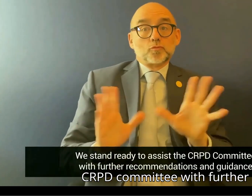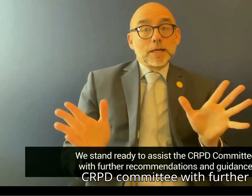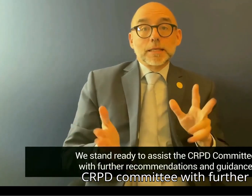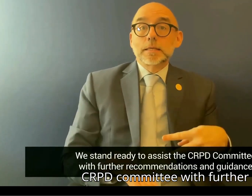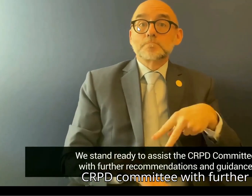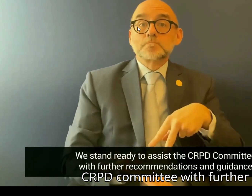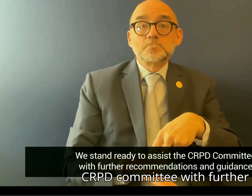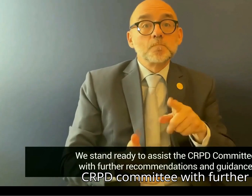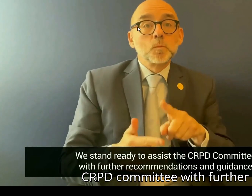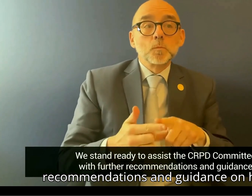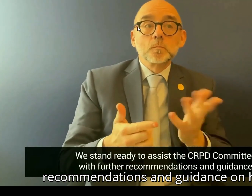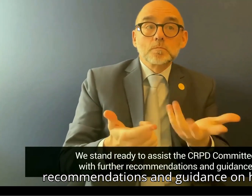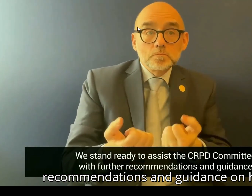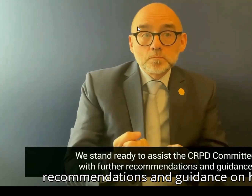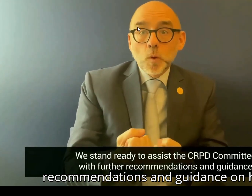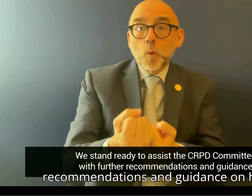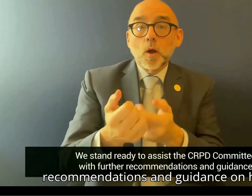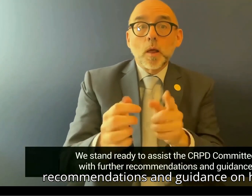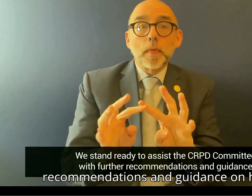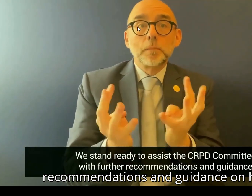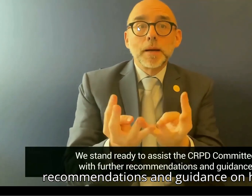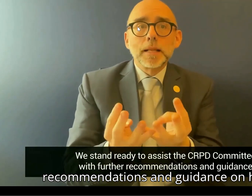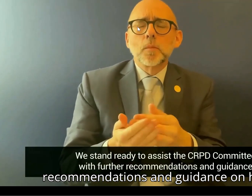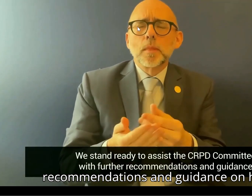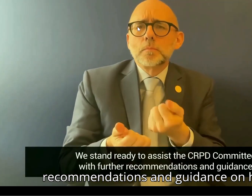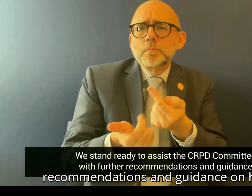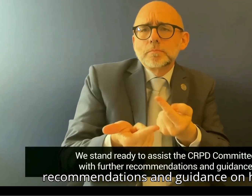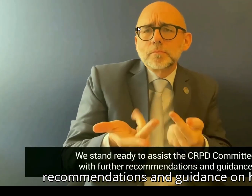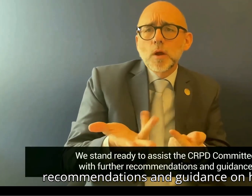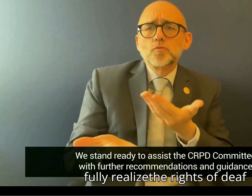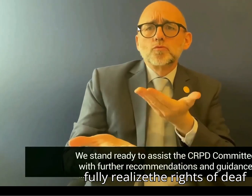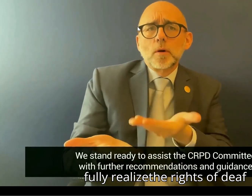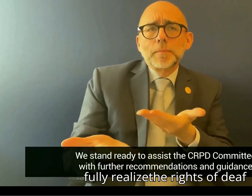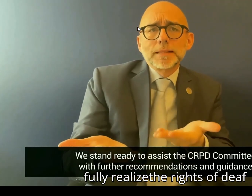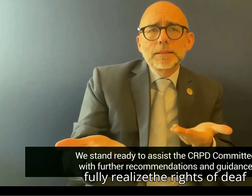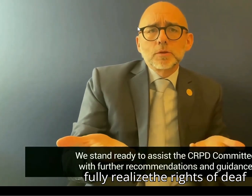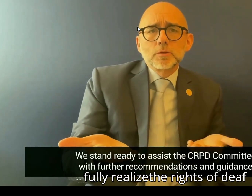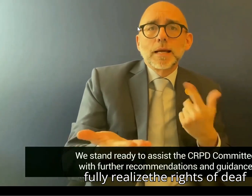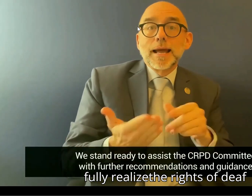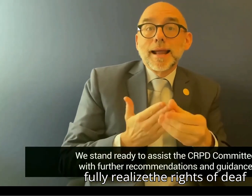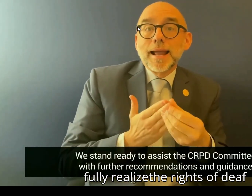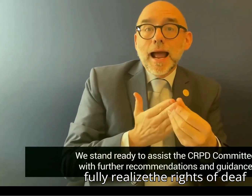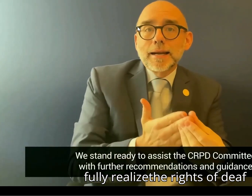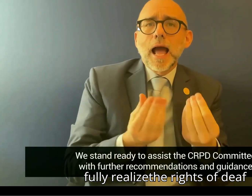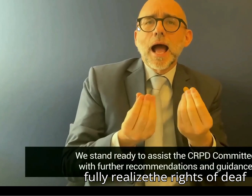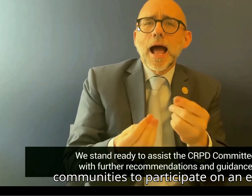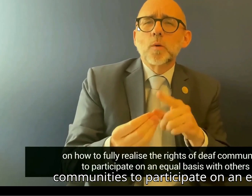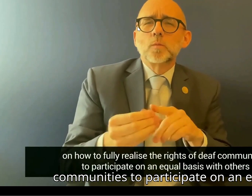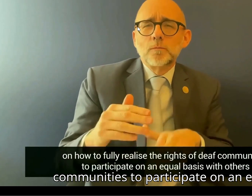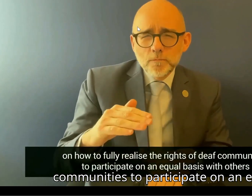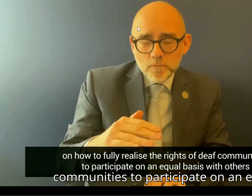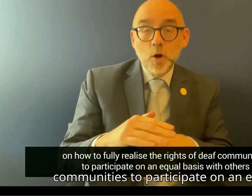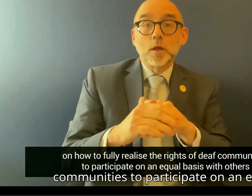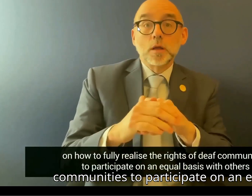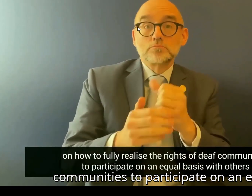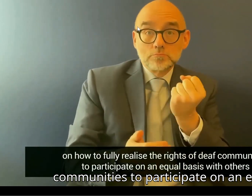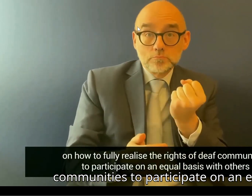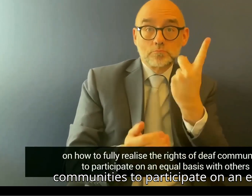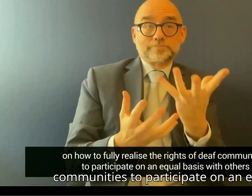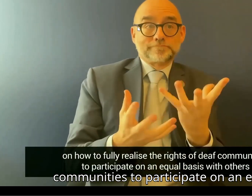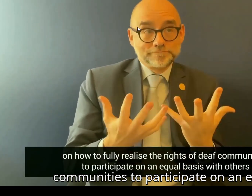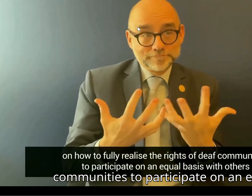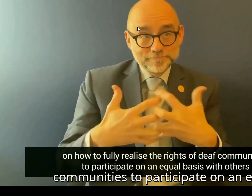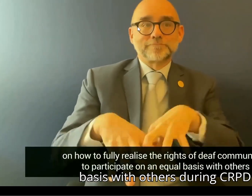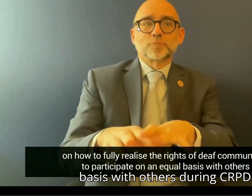CRPD committee with further recommendations and guidance on how to fully realise the rights of deaf communities to